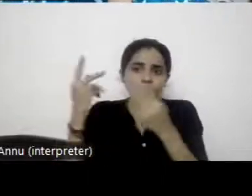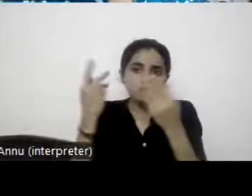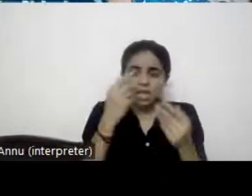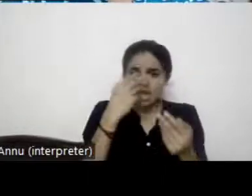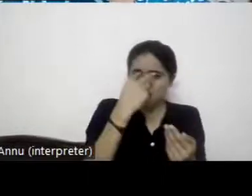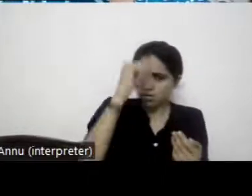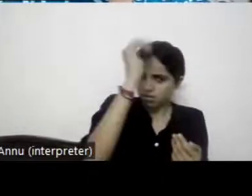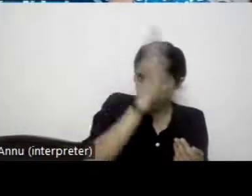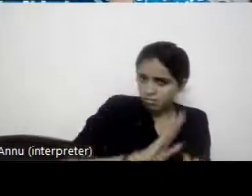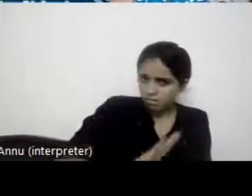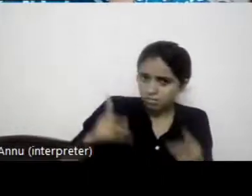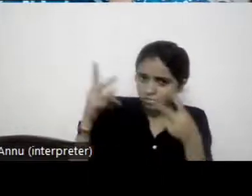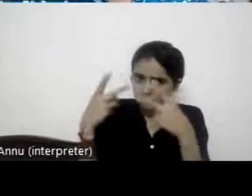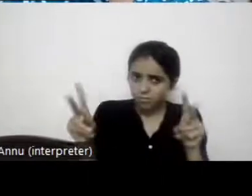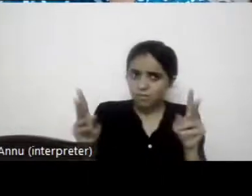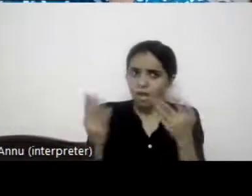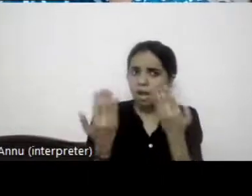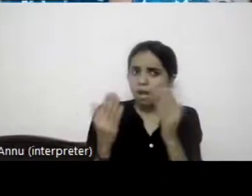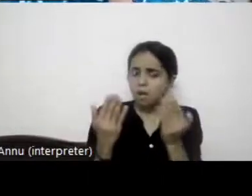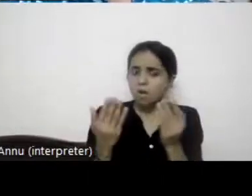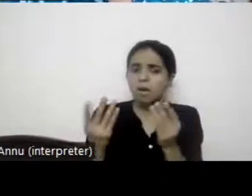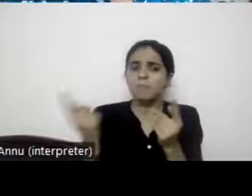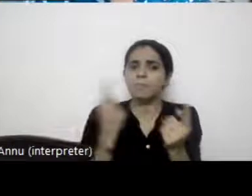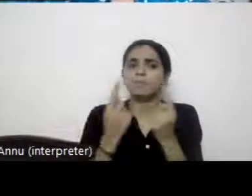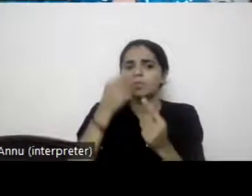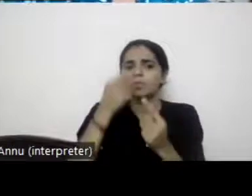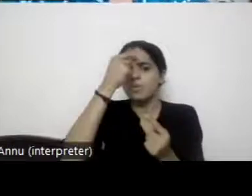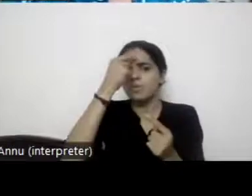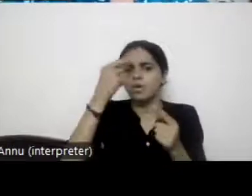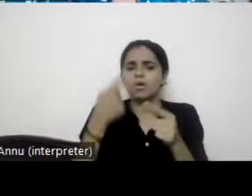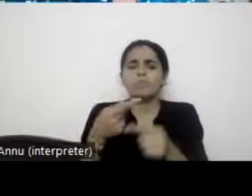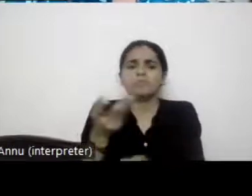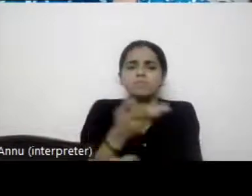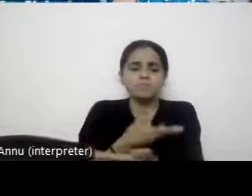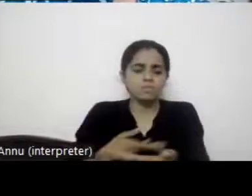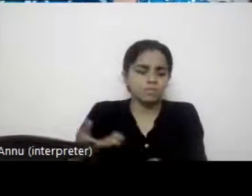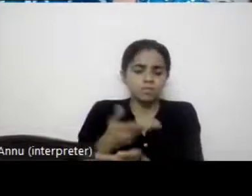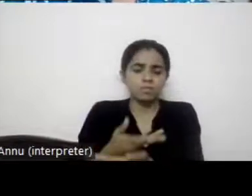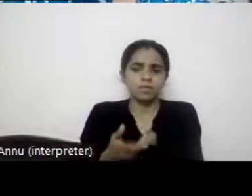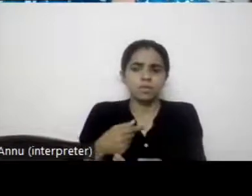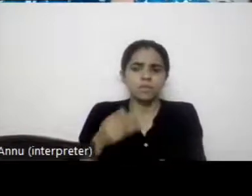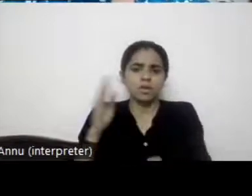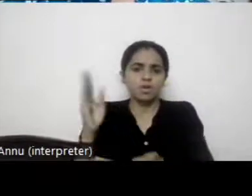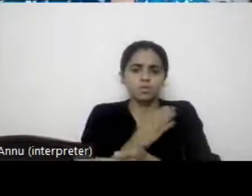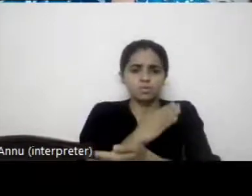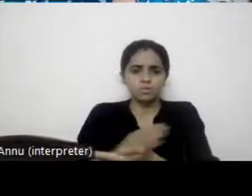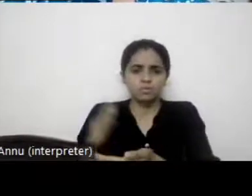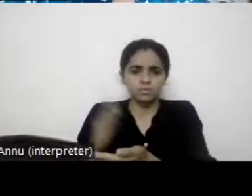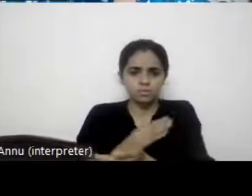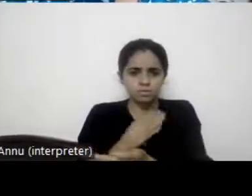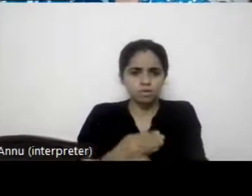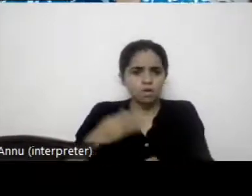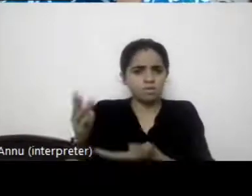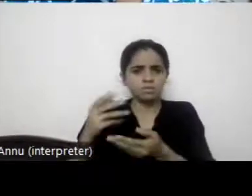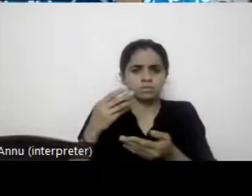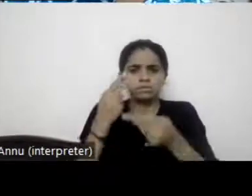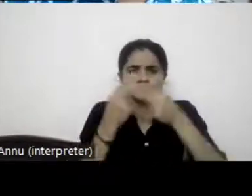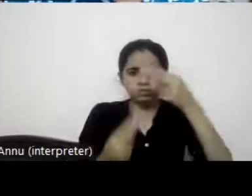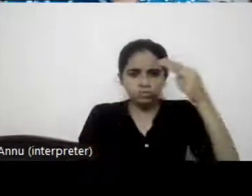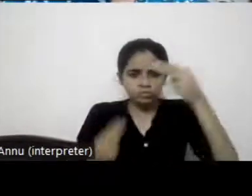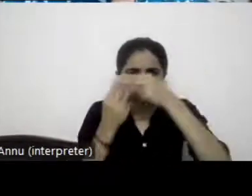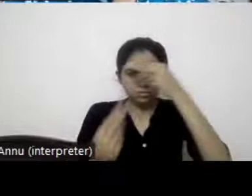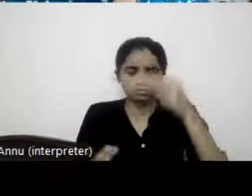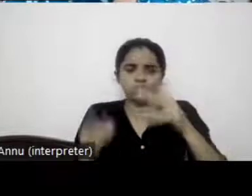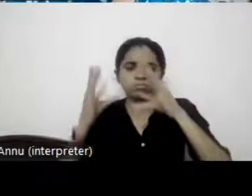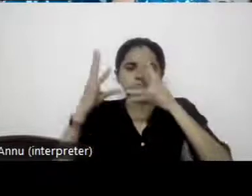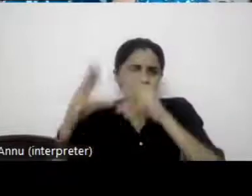that we could use to talk about these issues. Then she would be singing a song, usually, longing for a lover who would basically cure